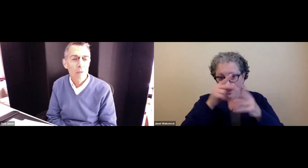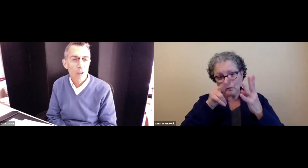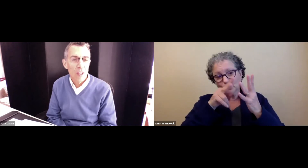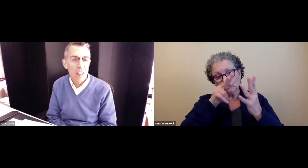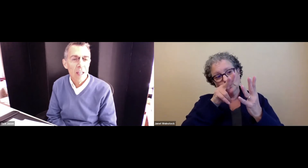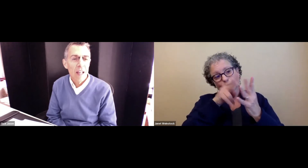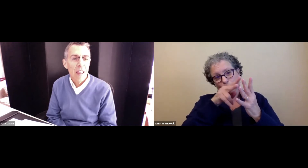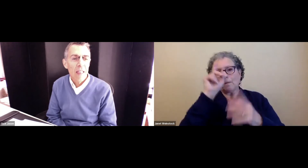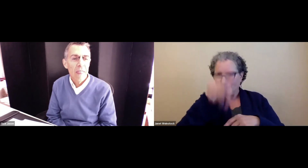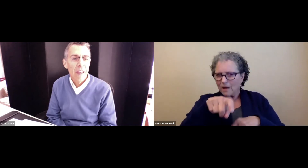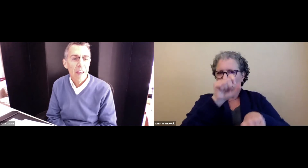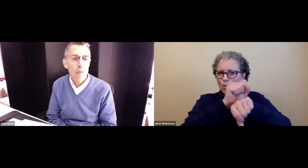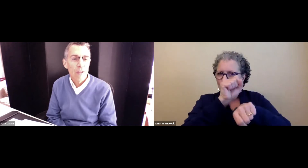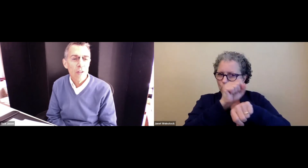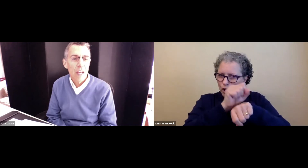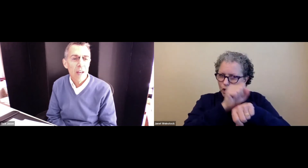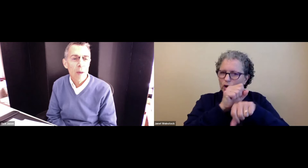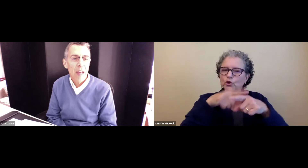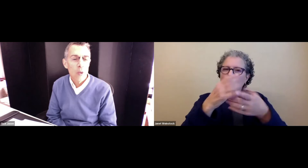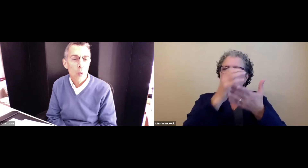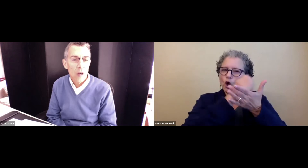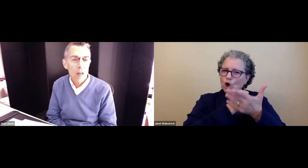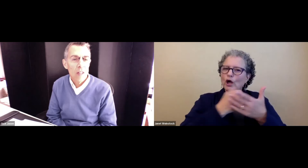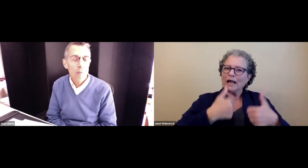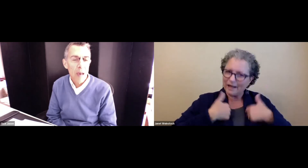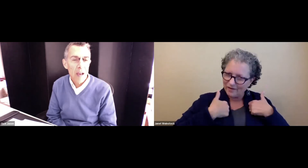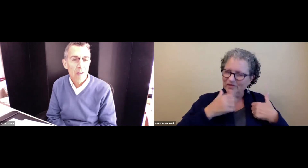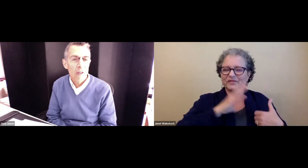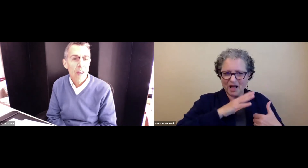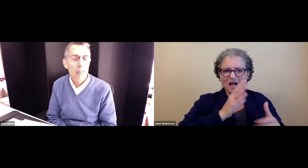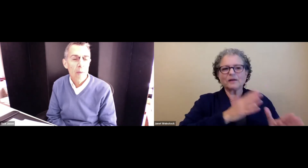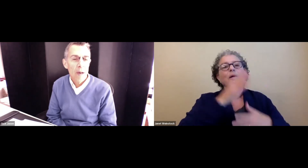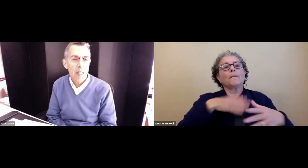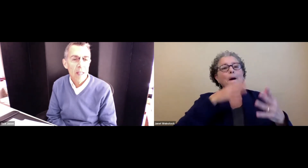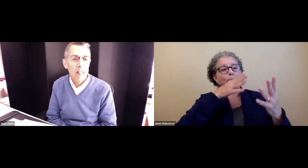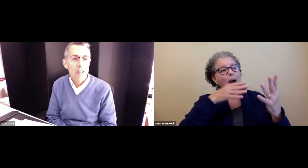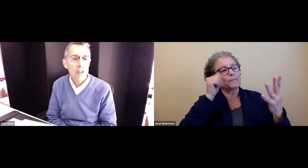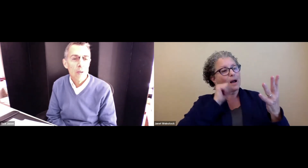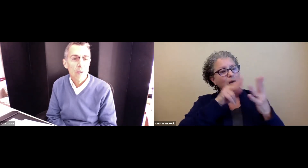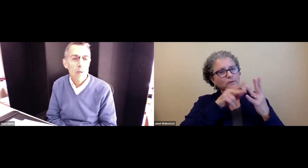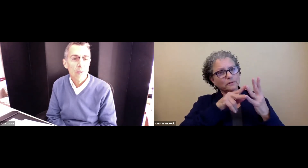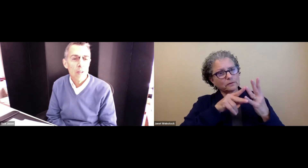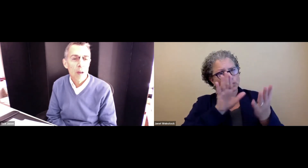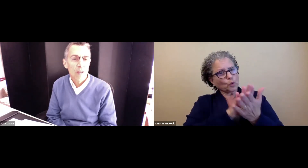unfortunately, Richard and Oma had to work to pay off the money to the sponsorship. My